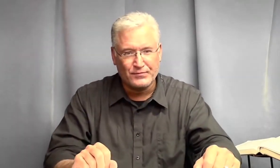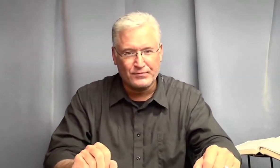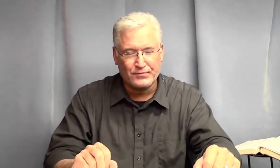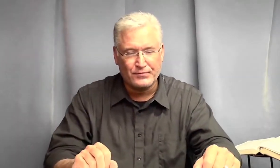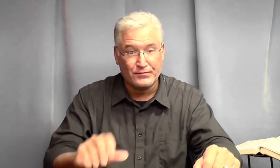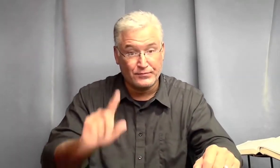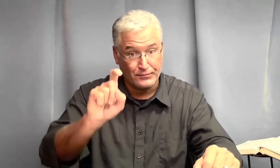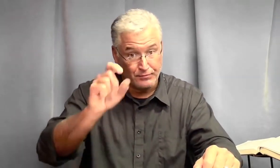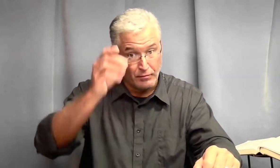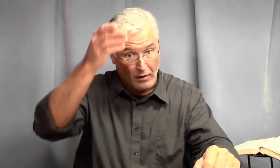Yeah.